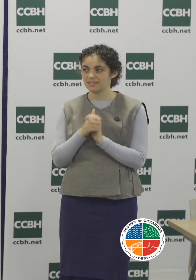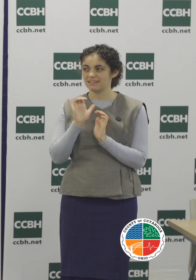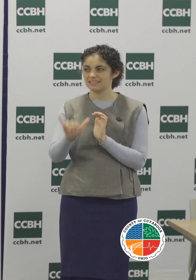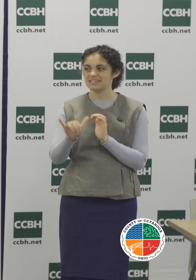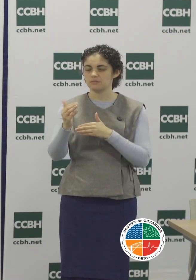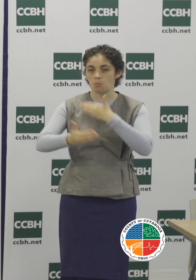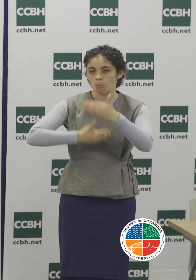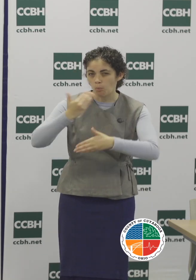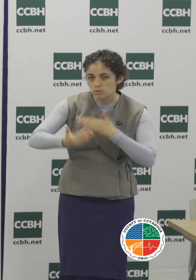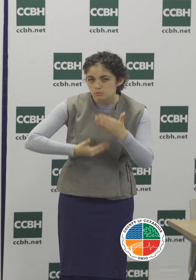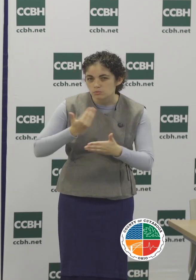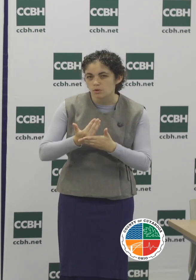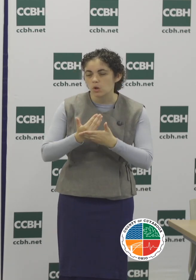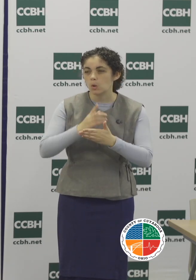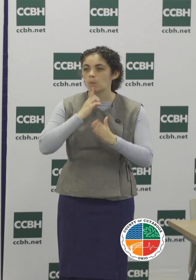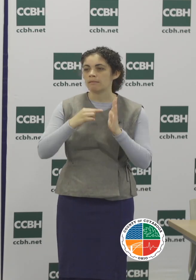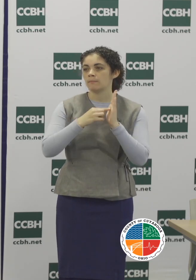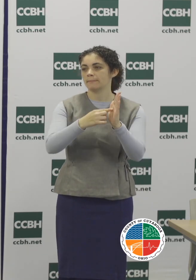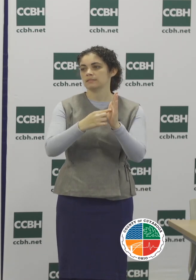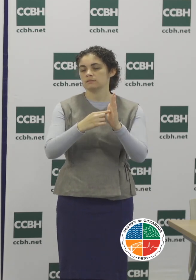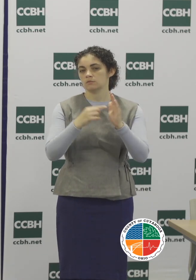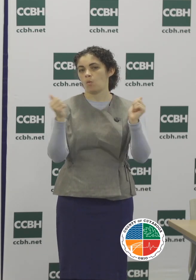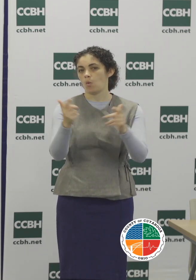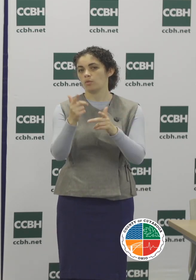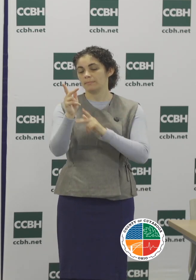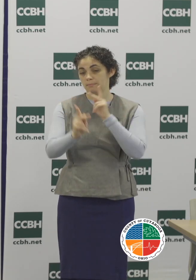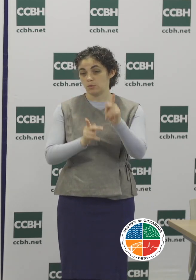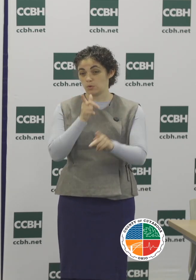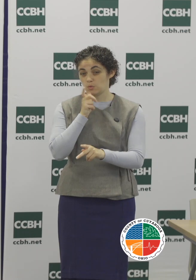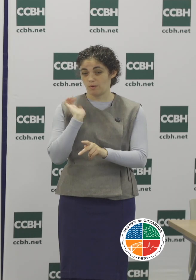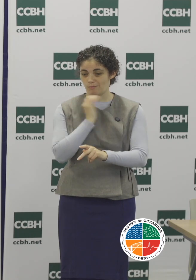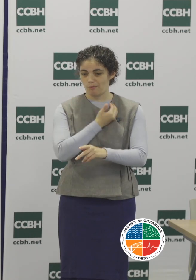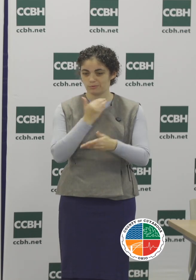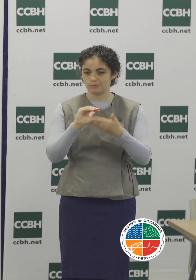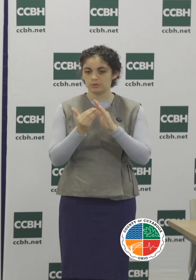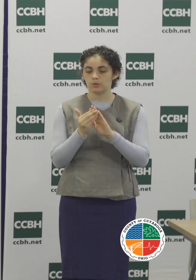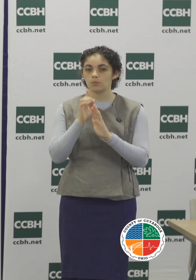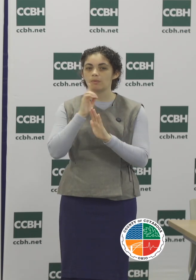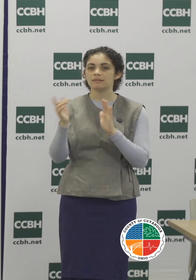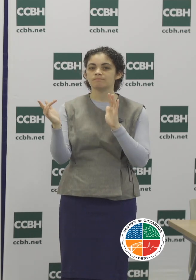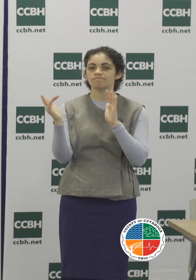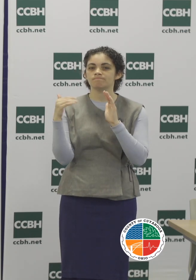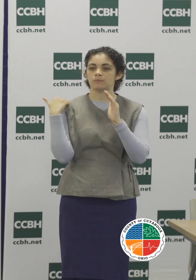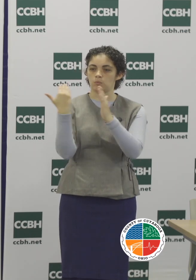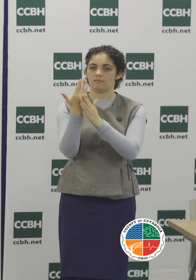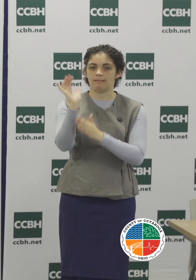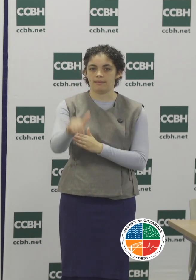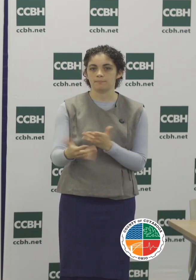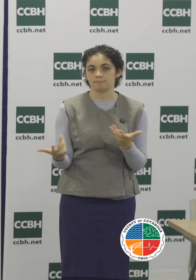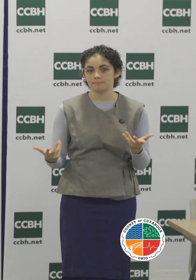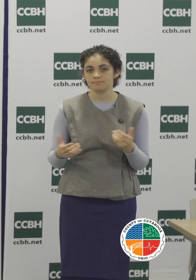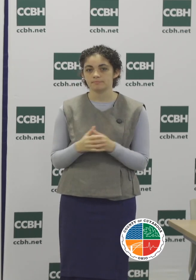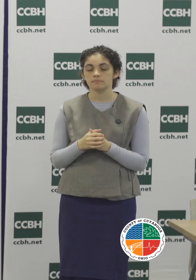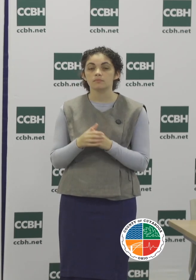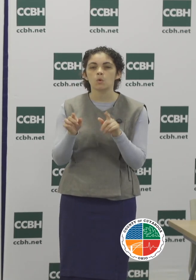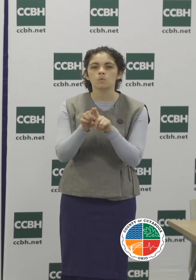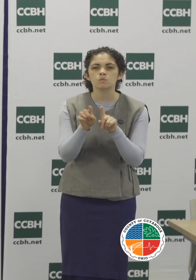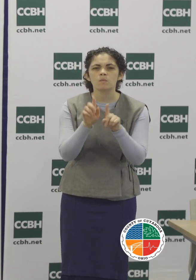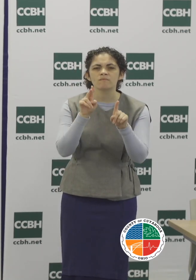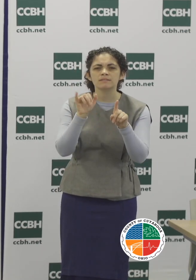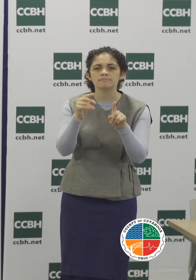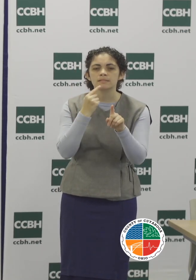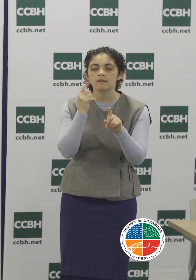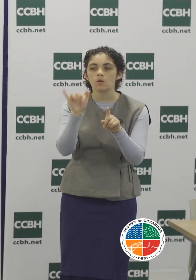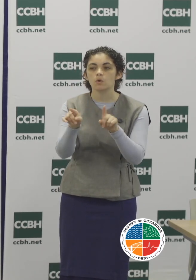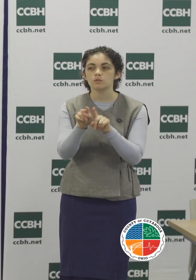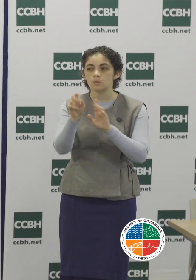the process, and this just represents, the folks who in our community have reached that. And I guess, have you seen